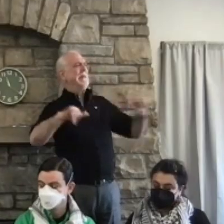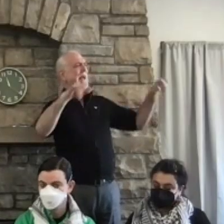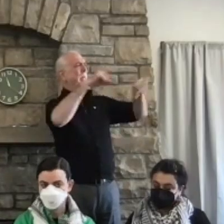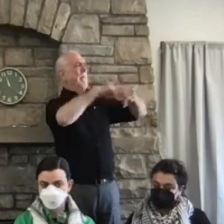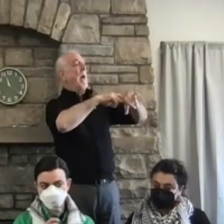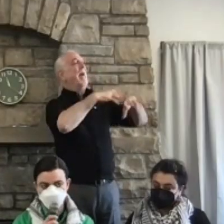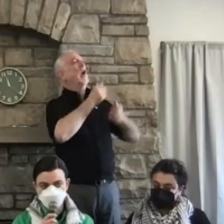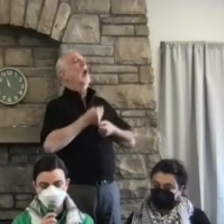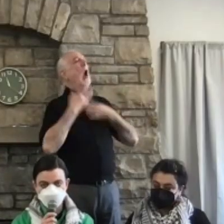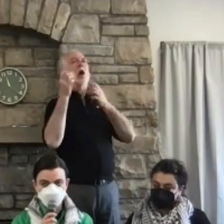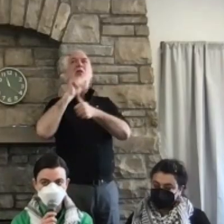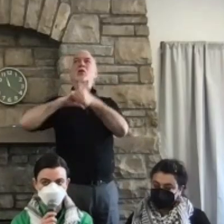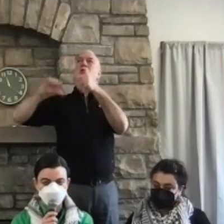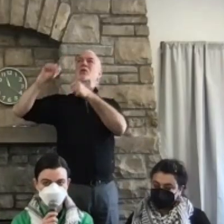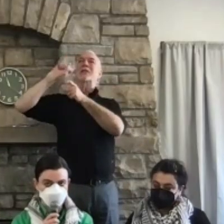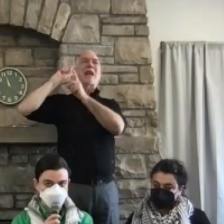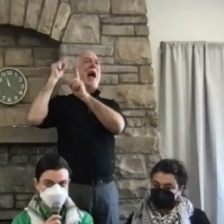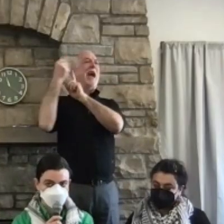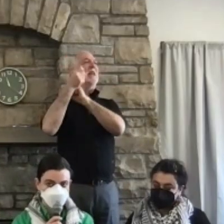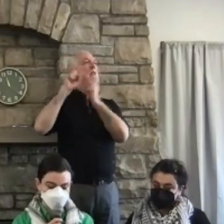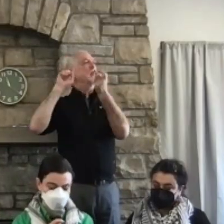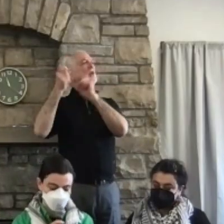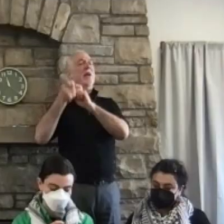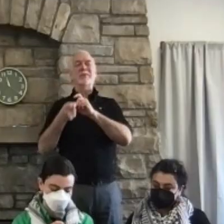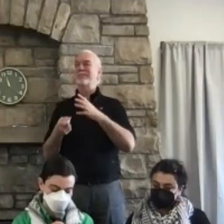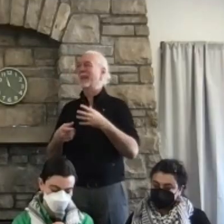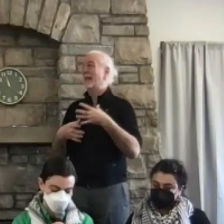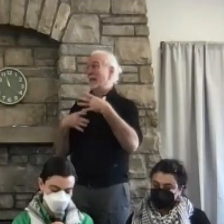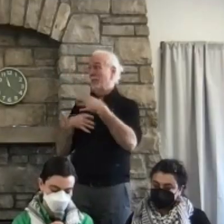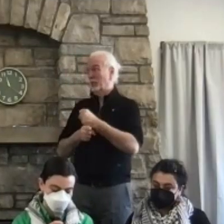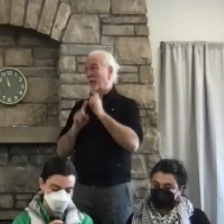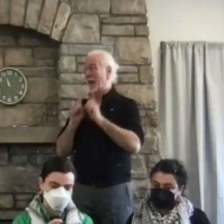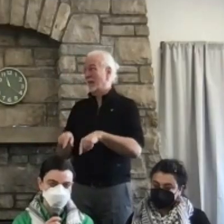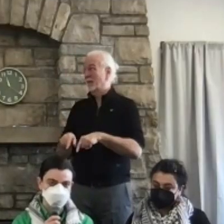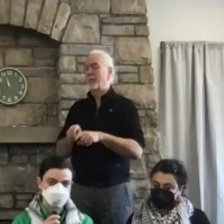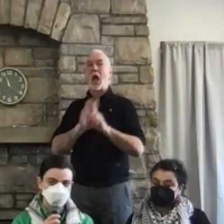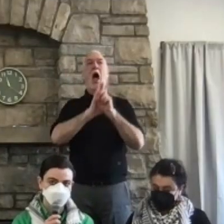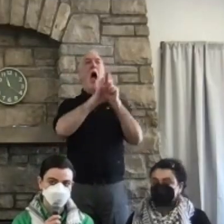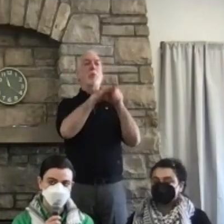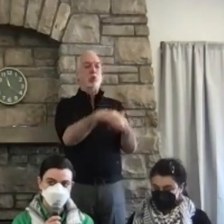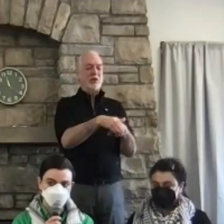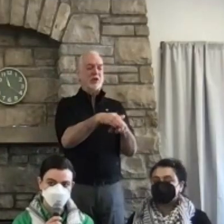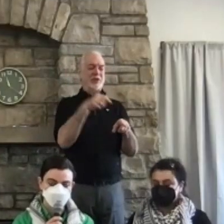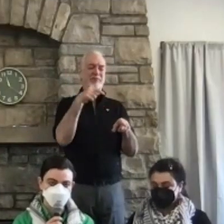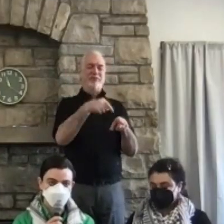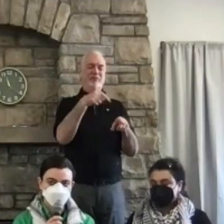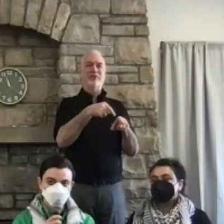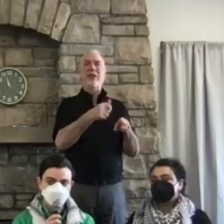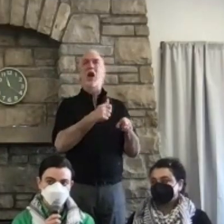change? So I think the short answer to this question is that oppression is disabling.